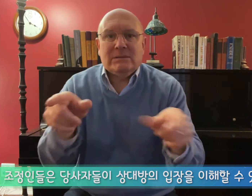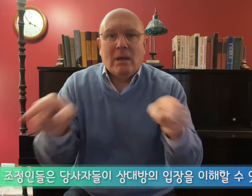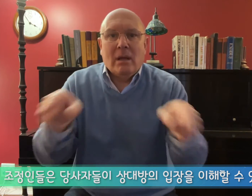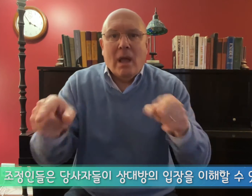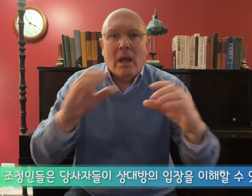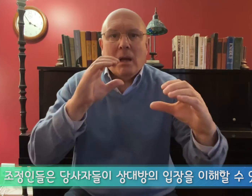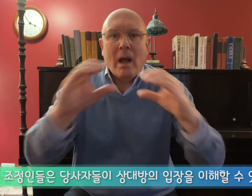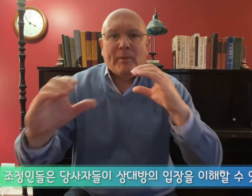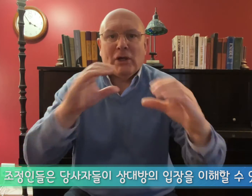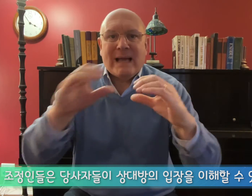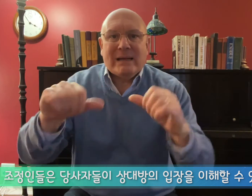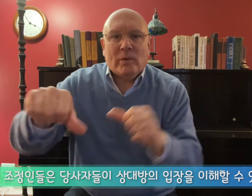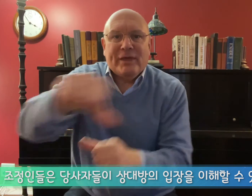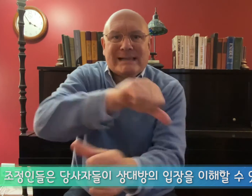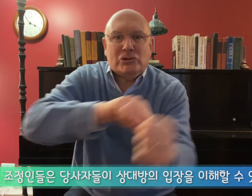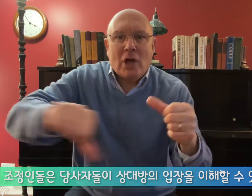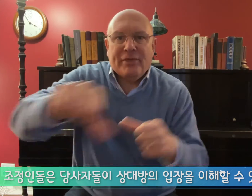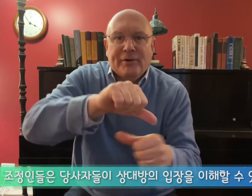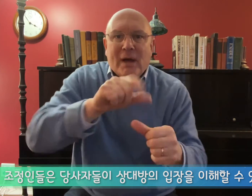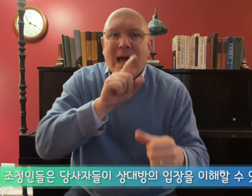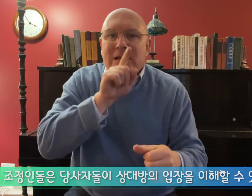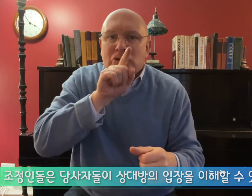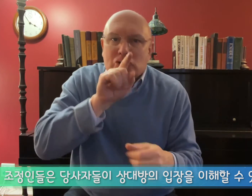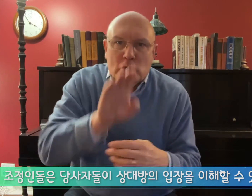Mediators help parties communicate with each other,